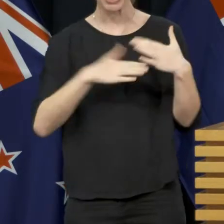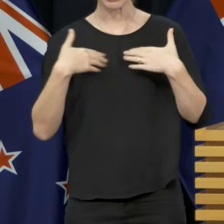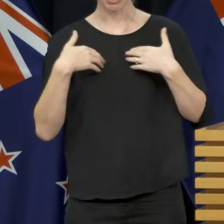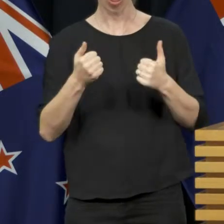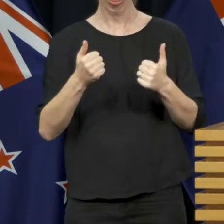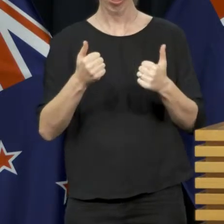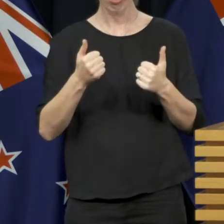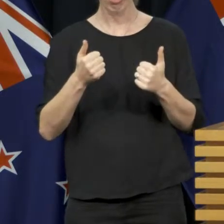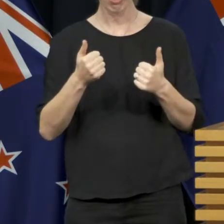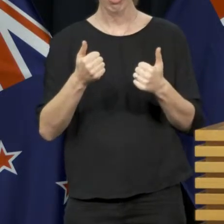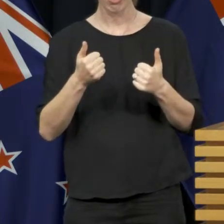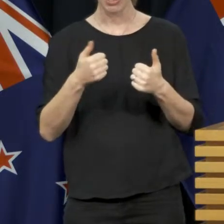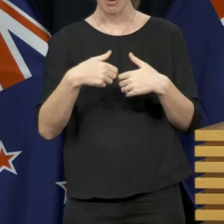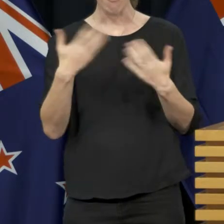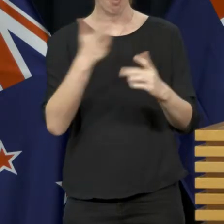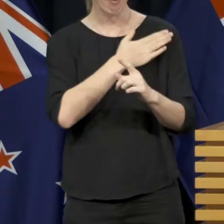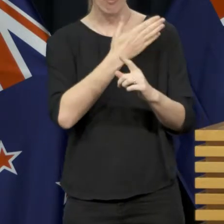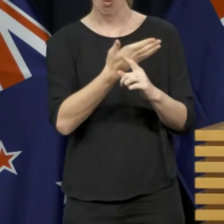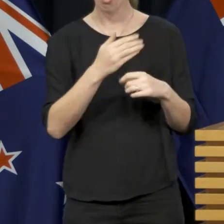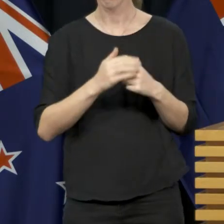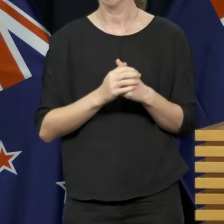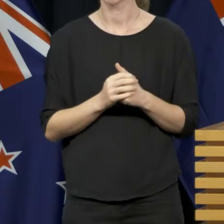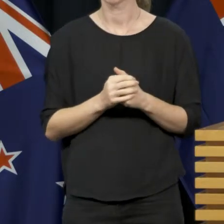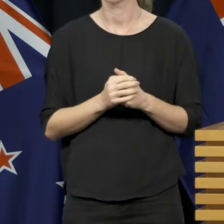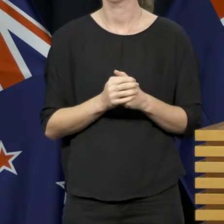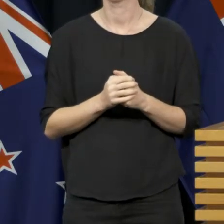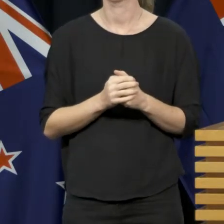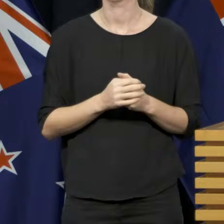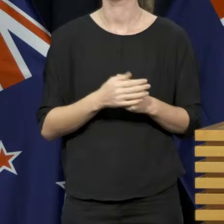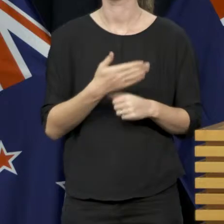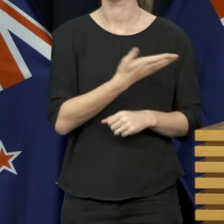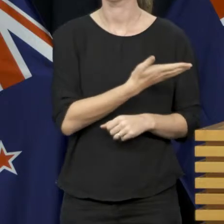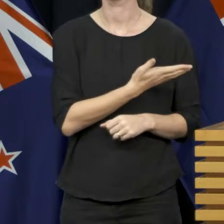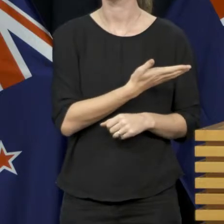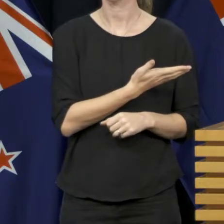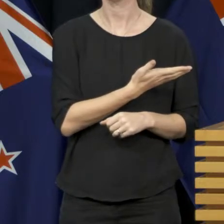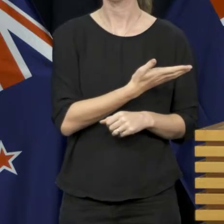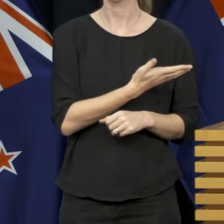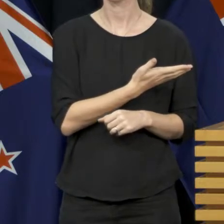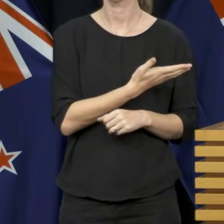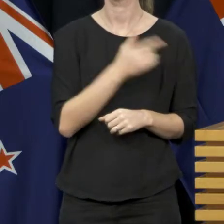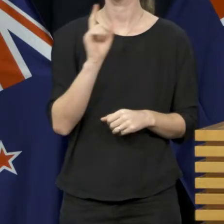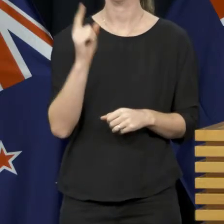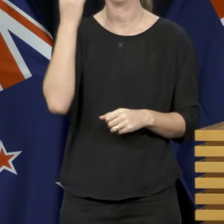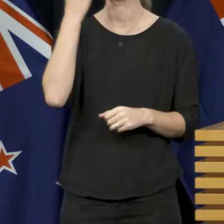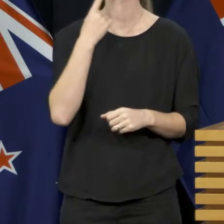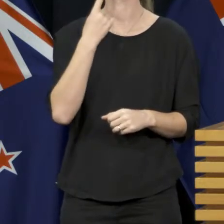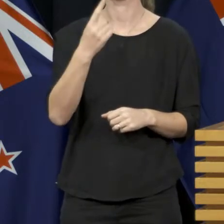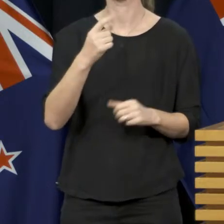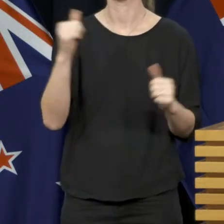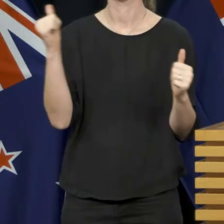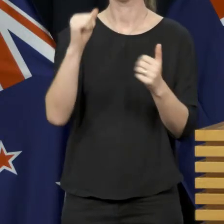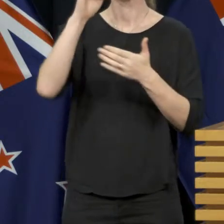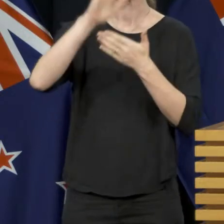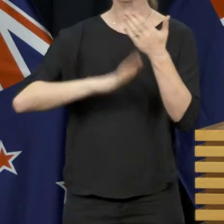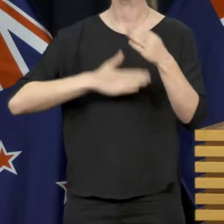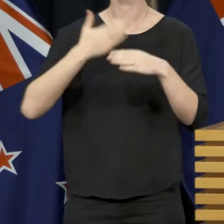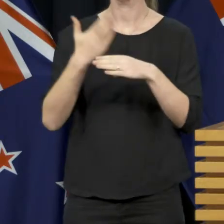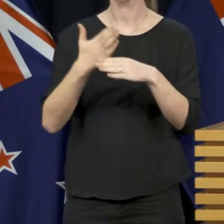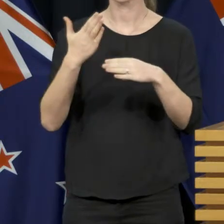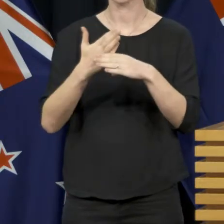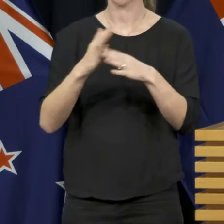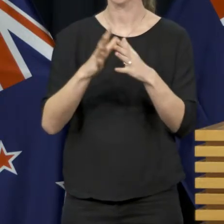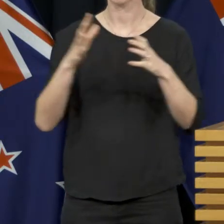health portfolio? Have you ever had anything to do with? Look, as I said, I think, as the Prime Minister has said, actually, I have an experience working in a big